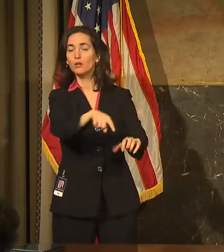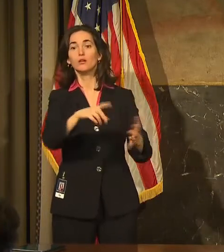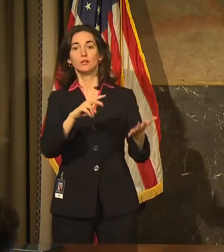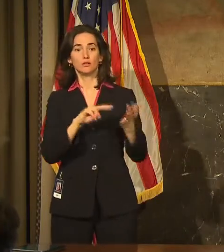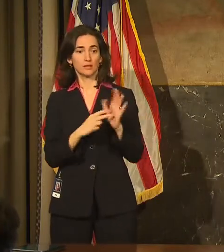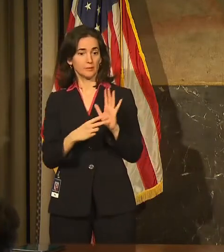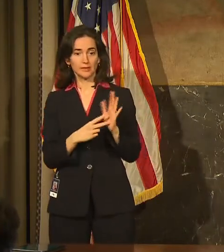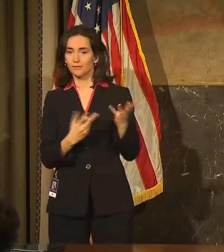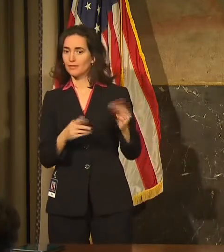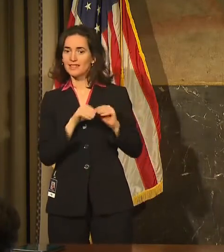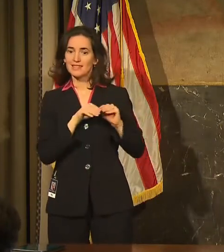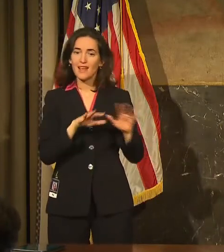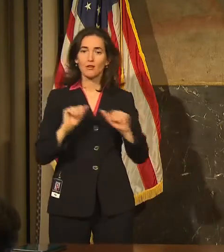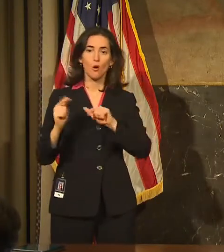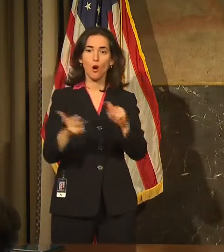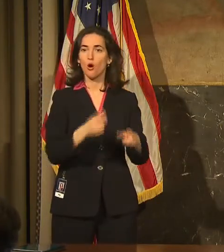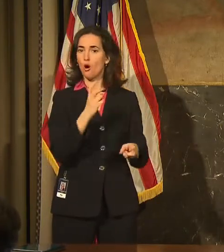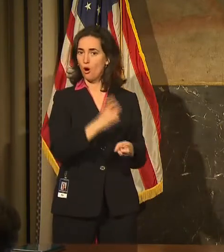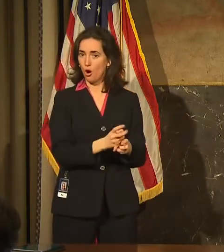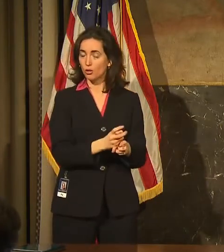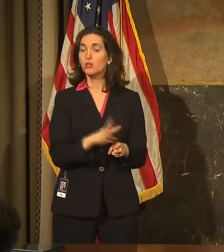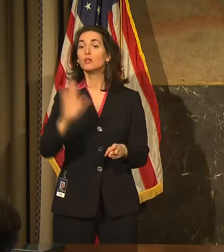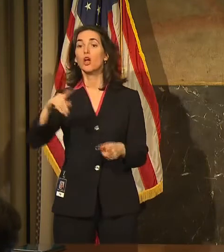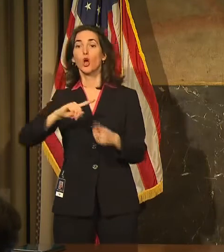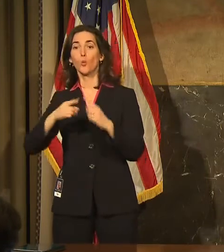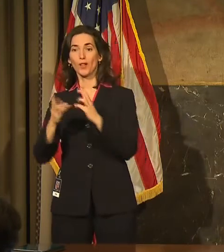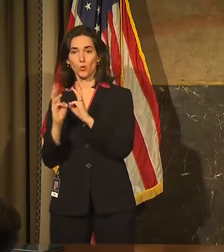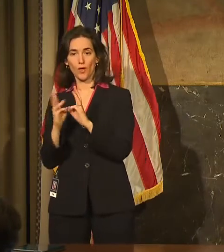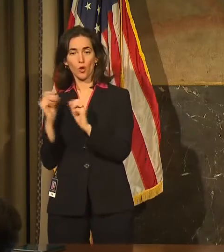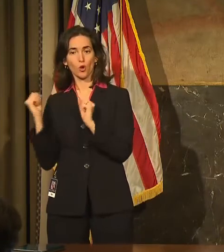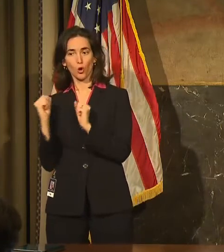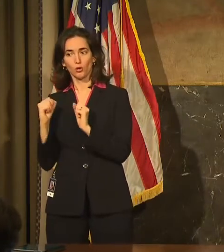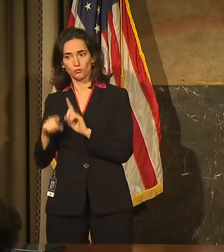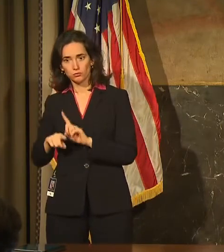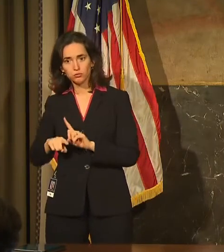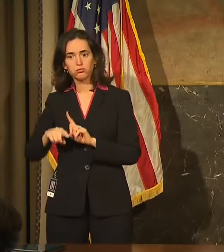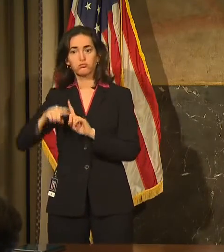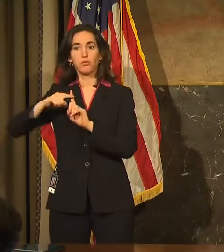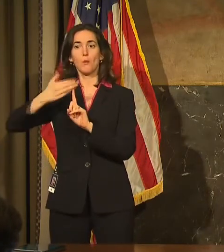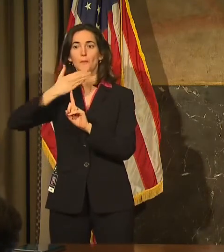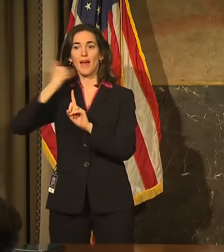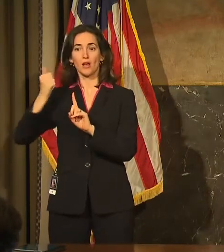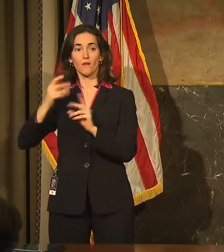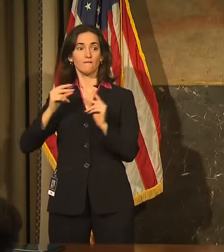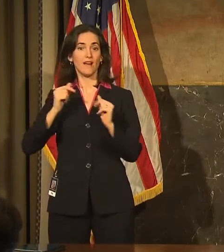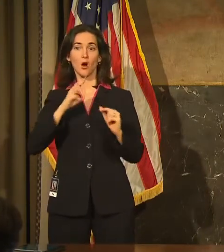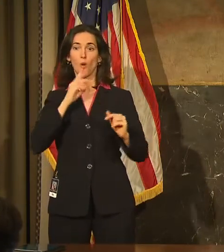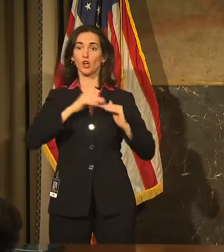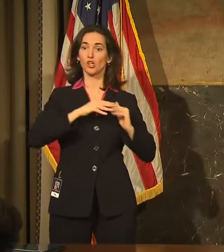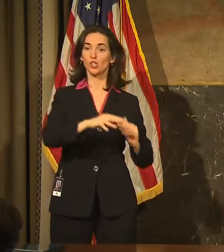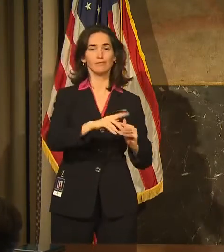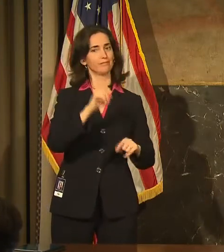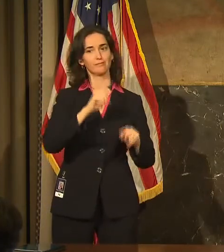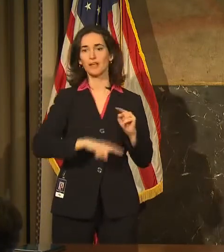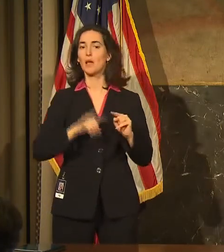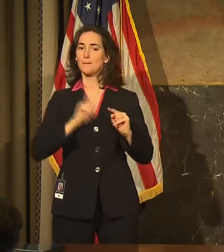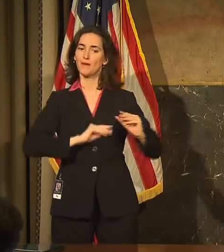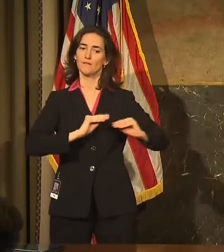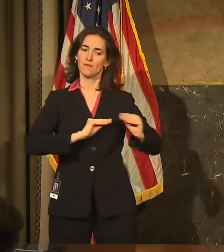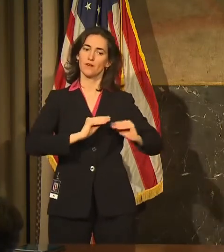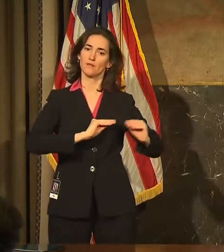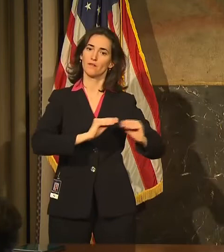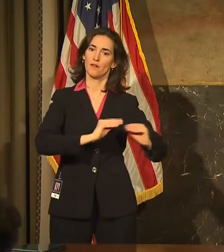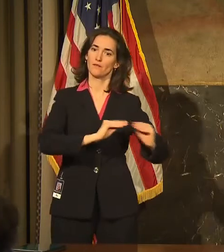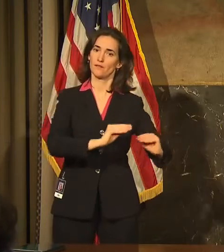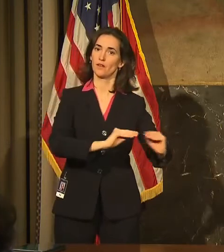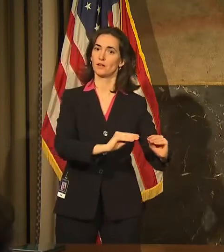weather lifts, for them to be able to make the repairs necessary. But they are doing things like shuttling